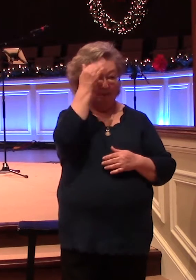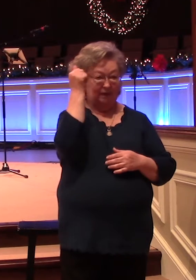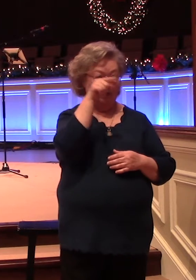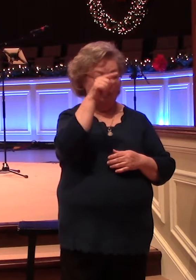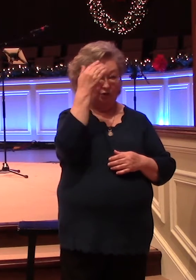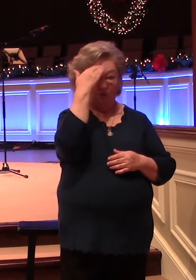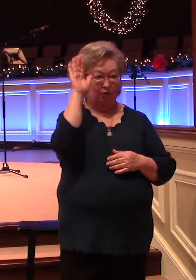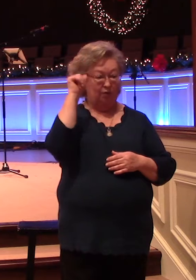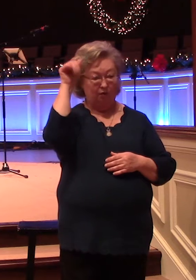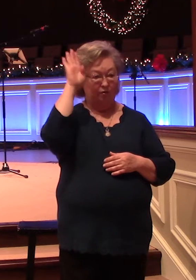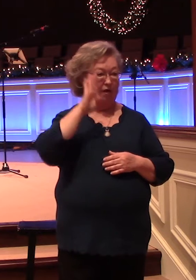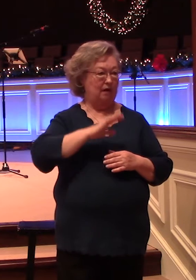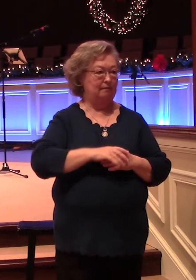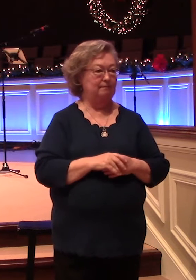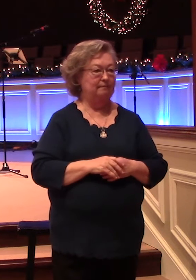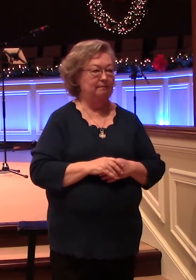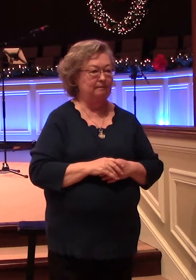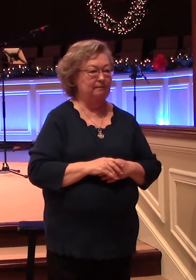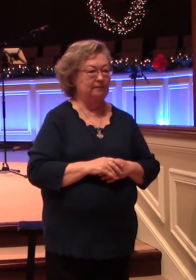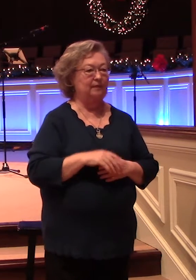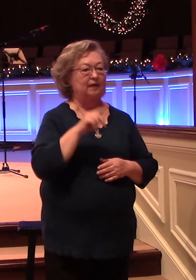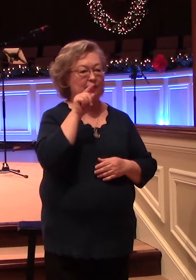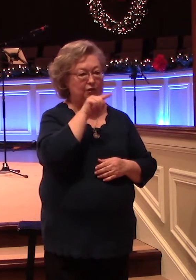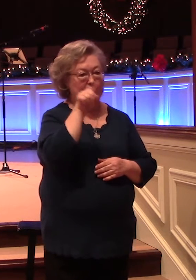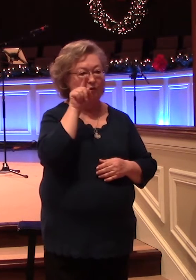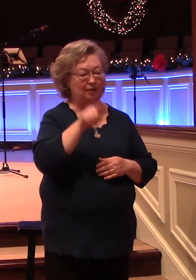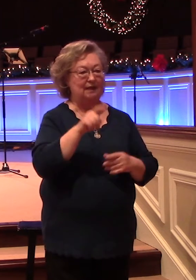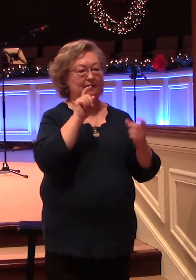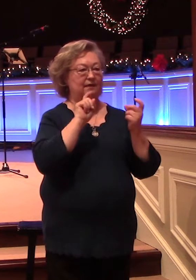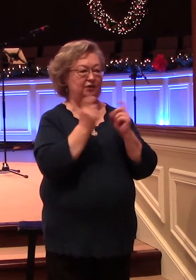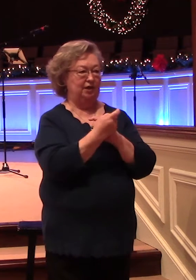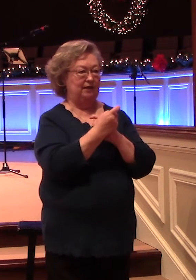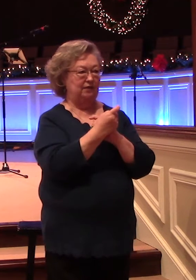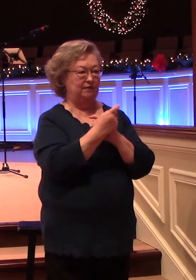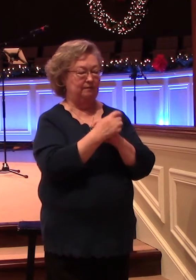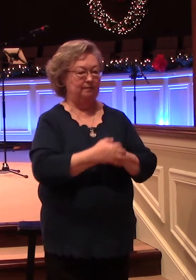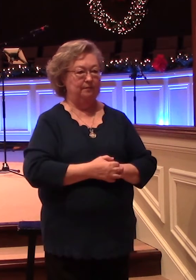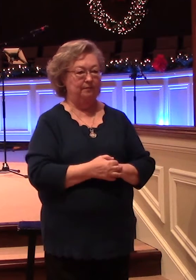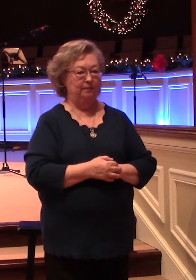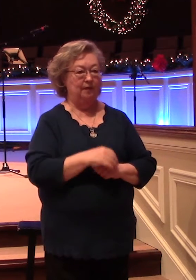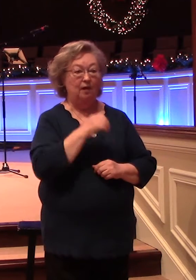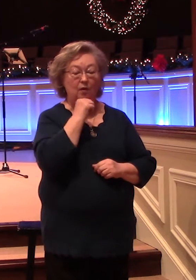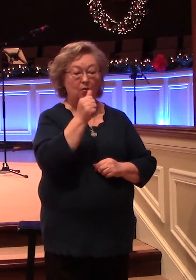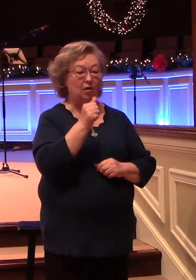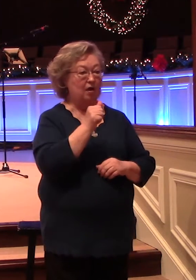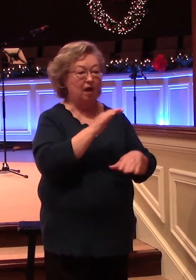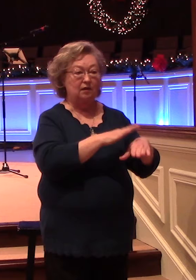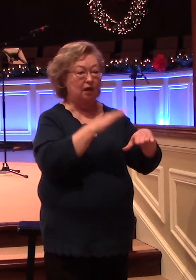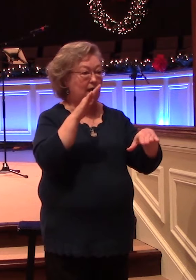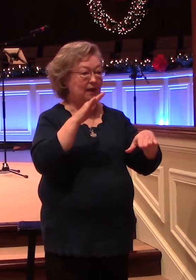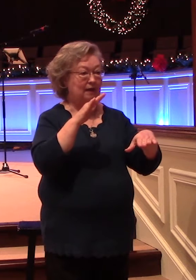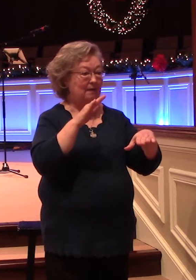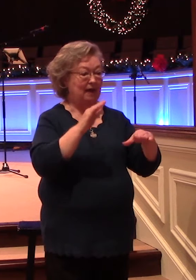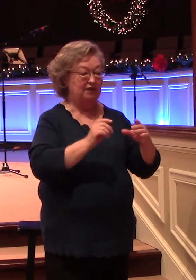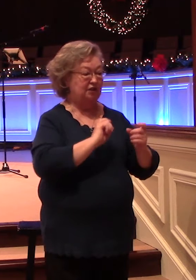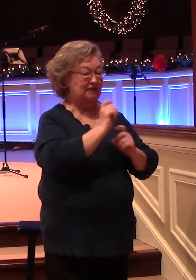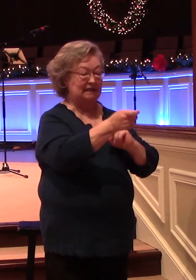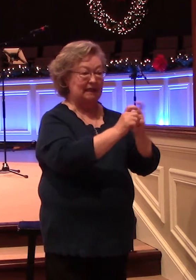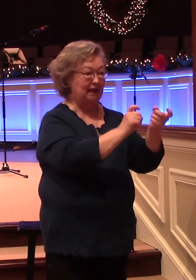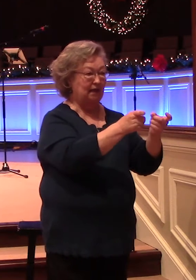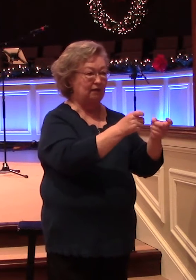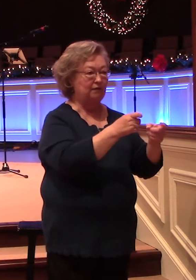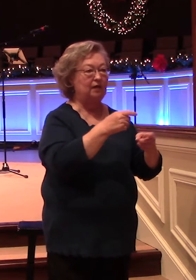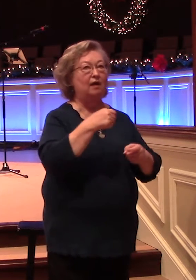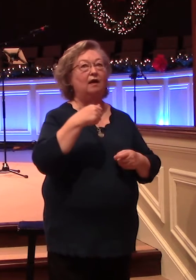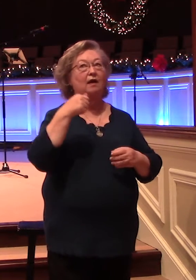And that's where things need to change. You see, we're not calling anybody to give anything. We're calling people to receive and